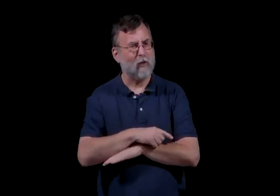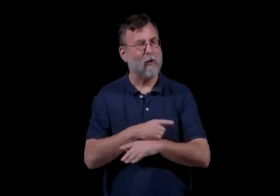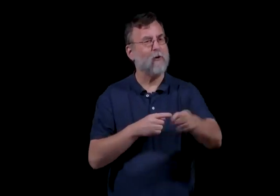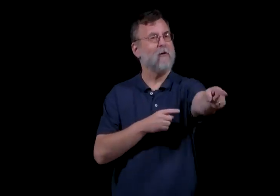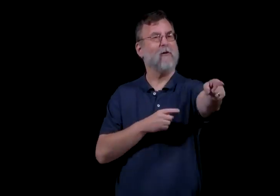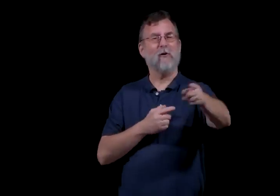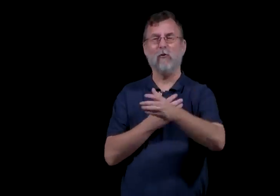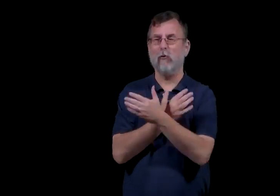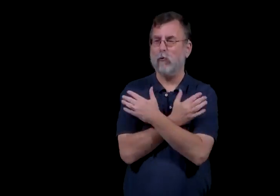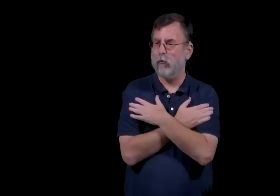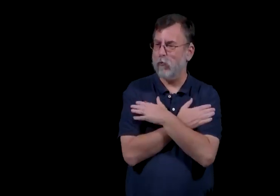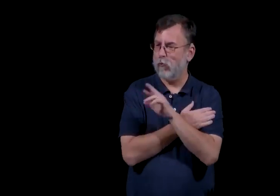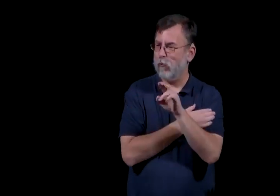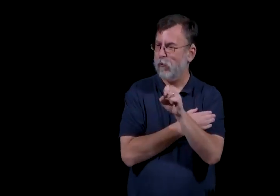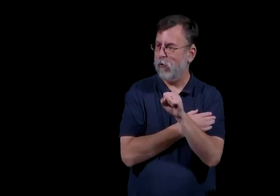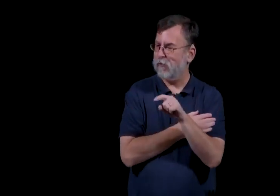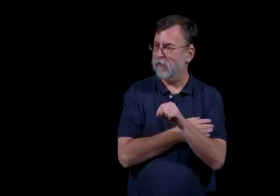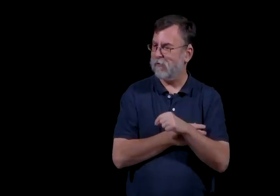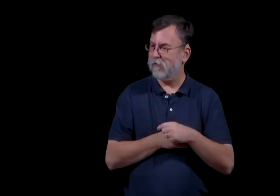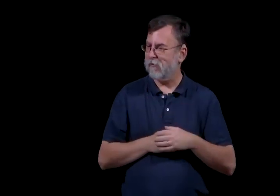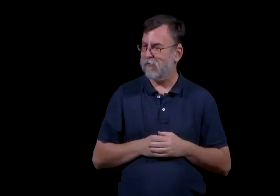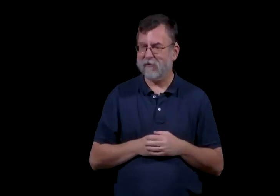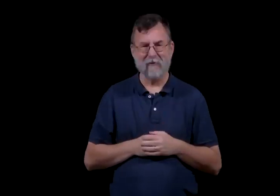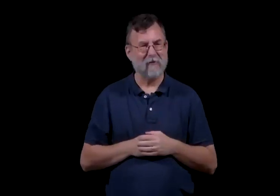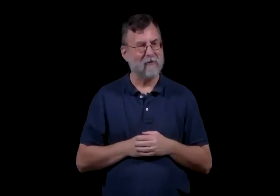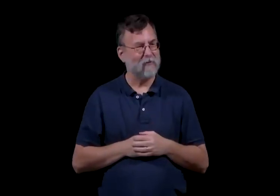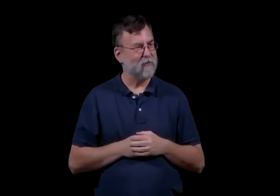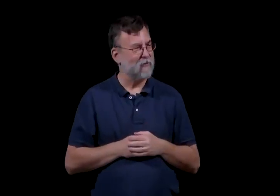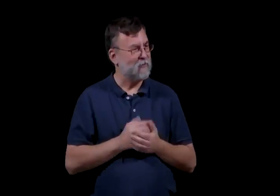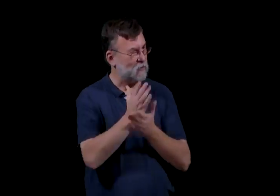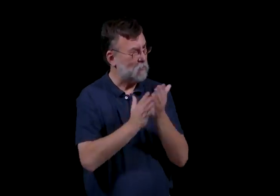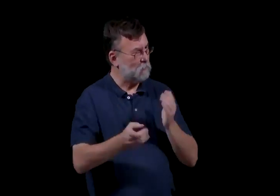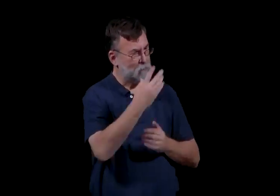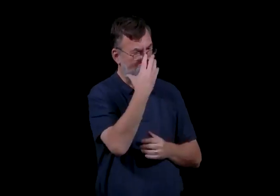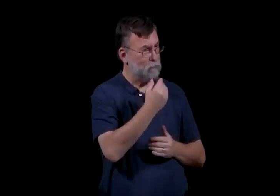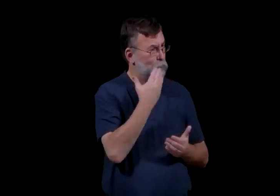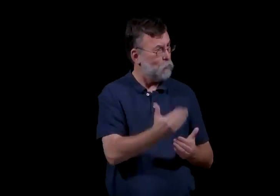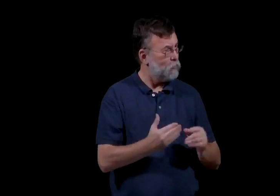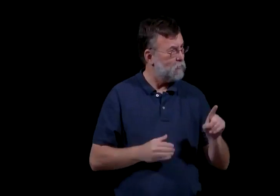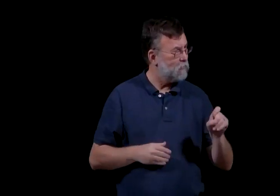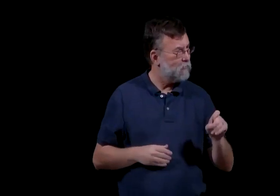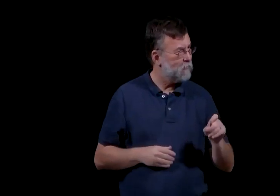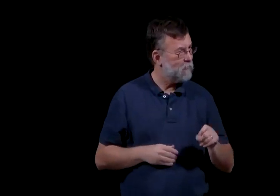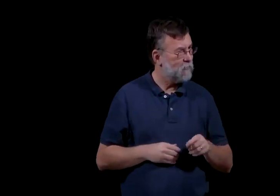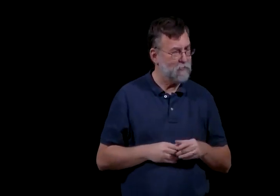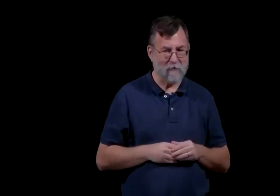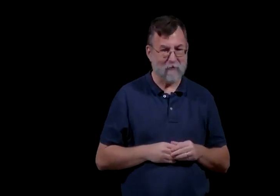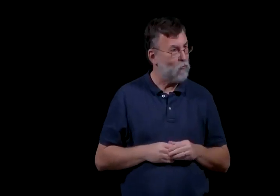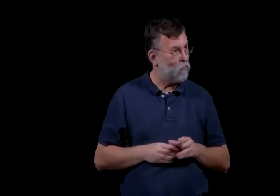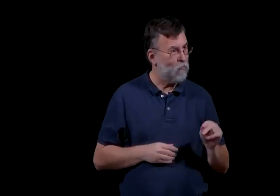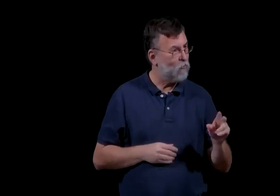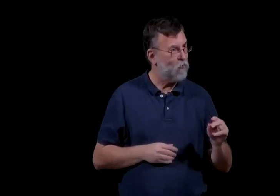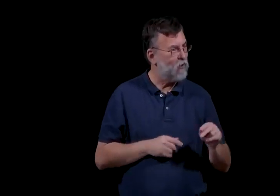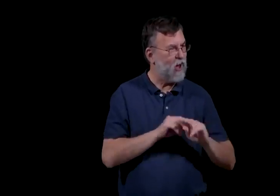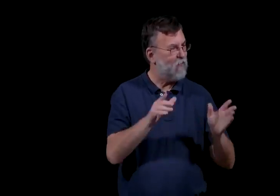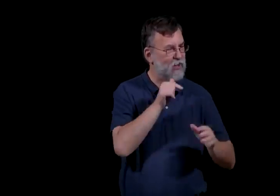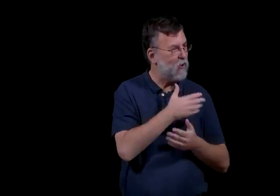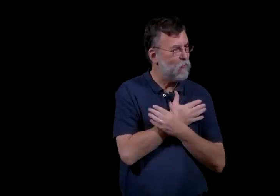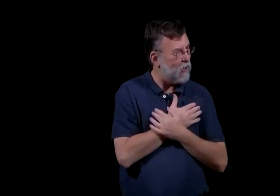For a fresh new day? From rest. He gives us rest. Some of you sleep, did you sleep good? Or some, maybe